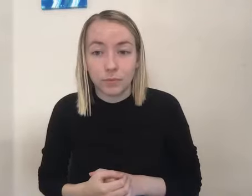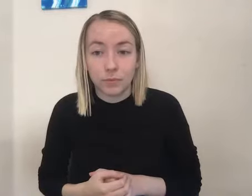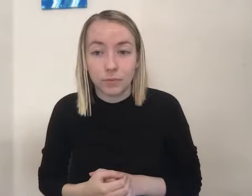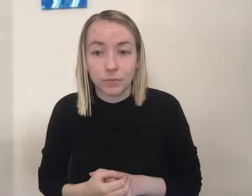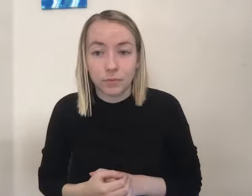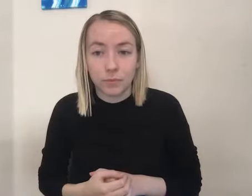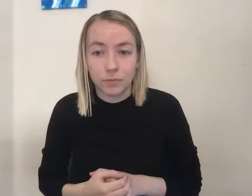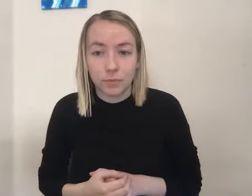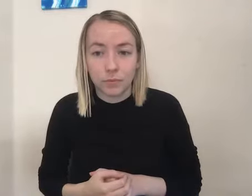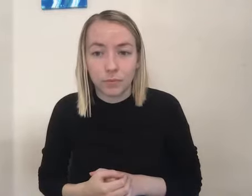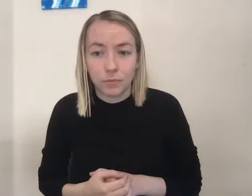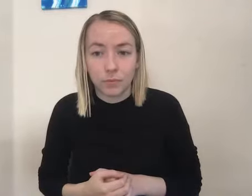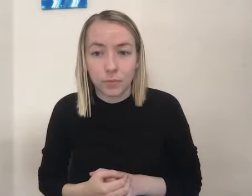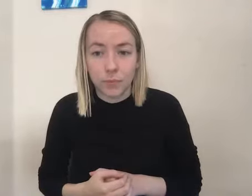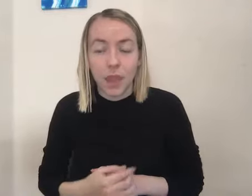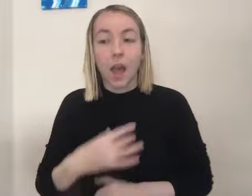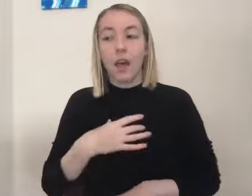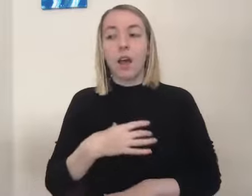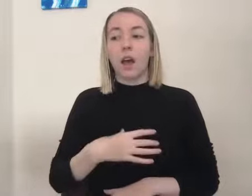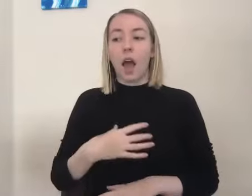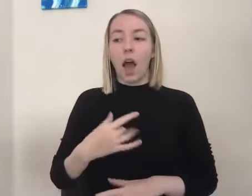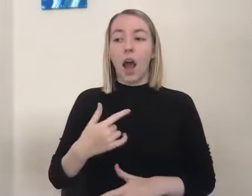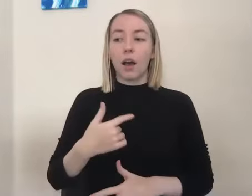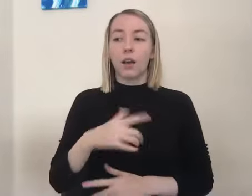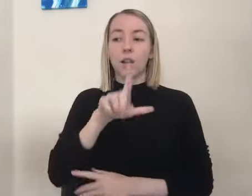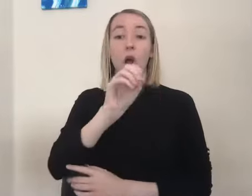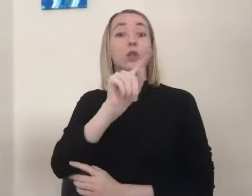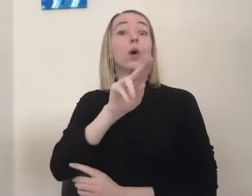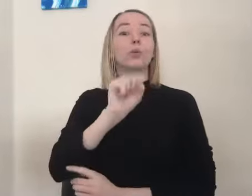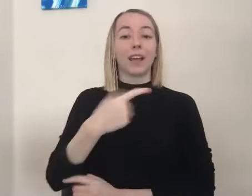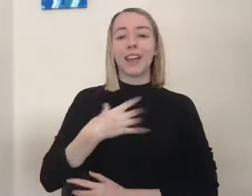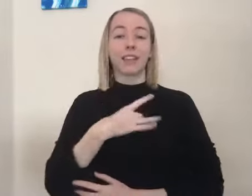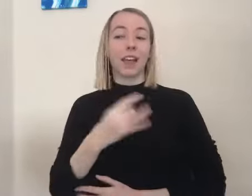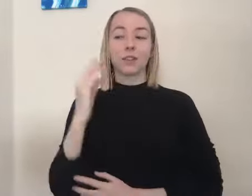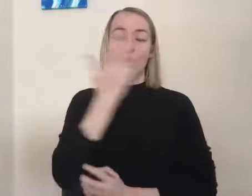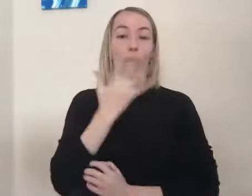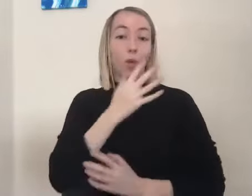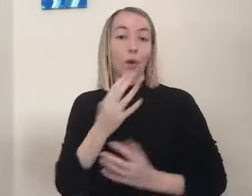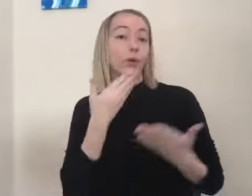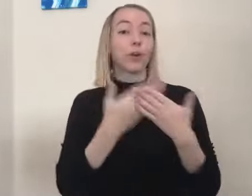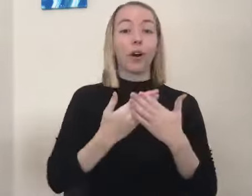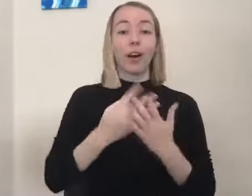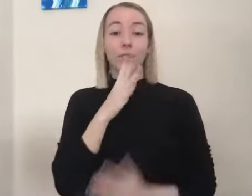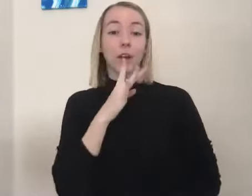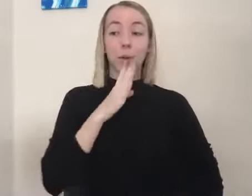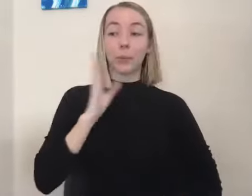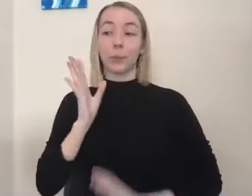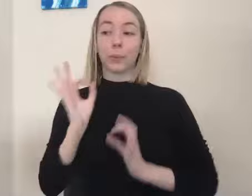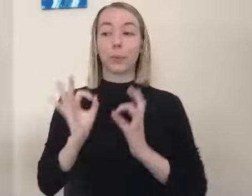10 years later, I decided to describe myself as a lotus. Do you know, I was a lotus. I